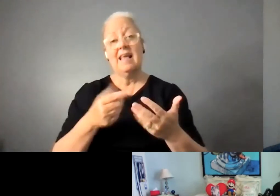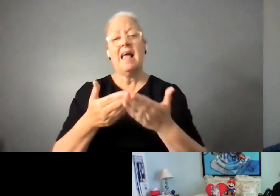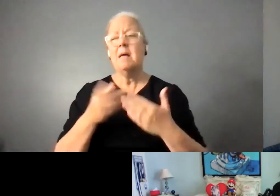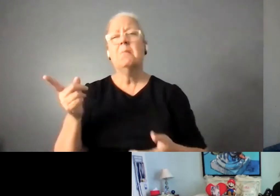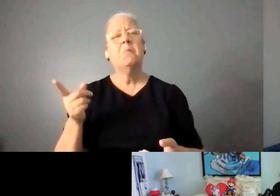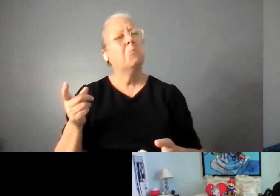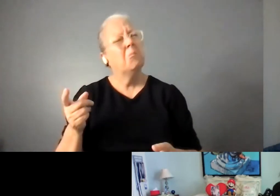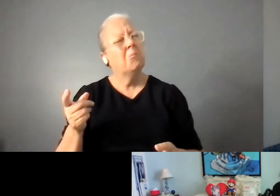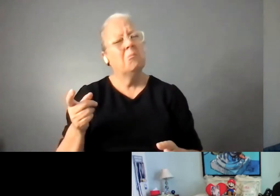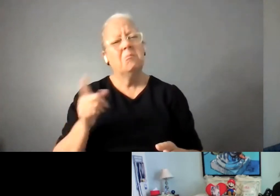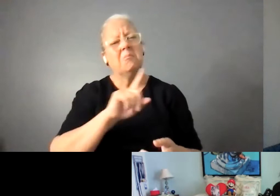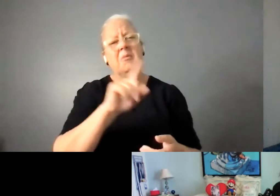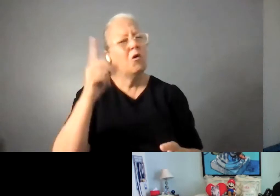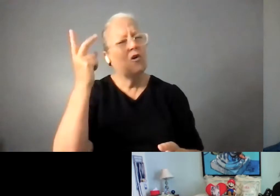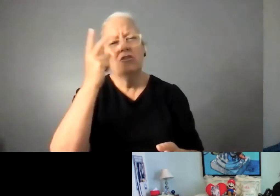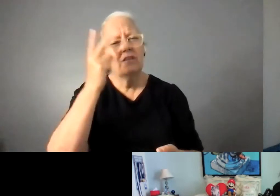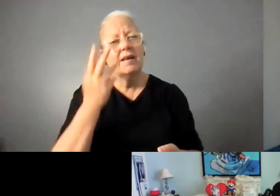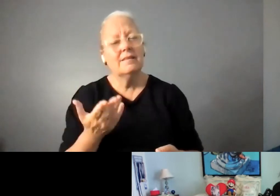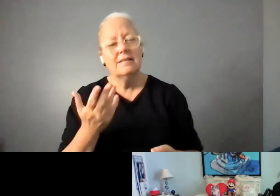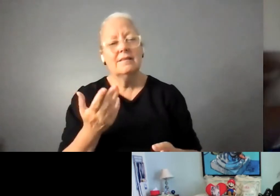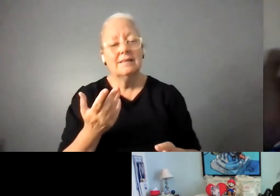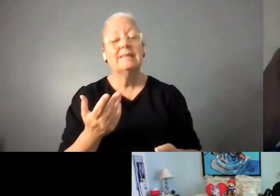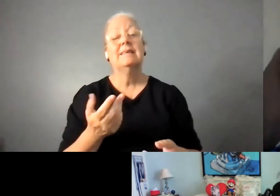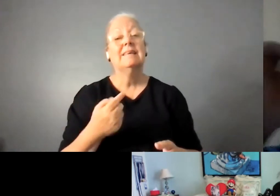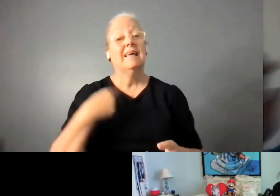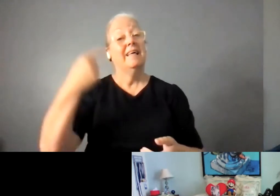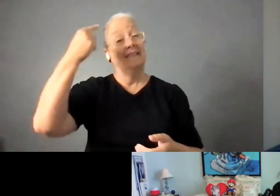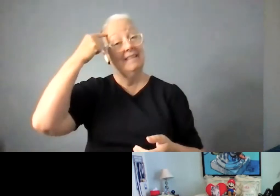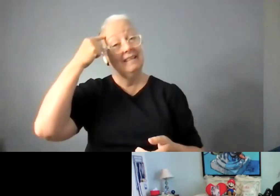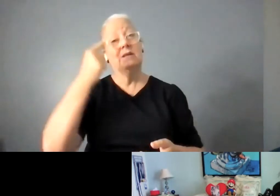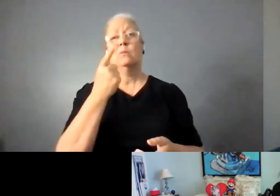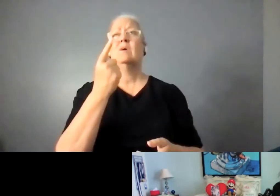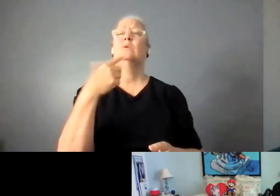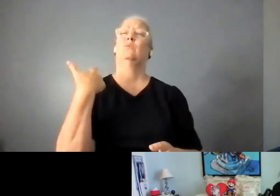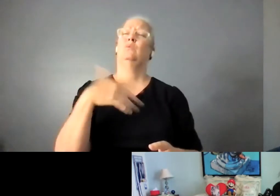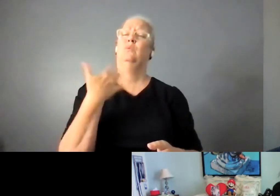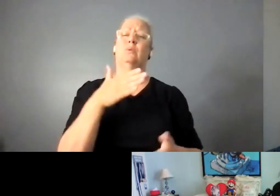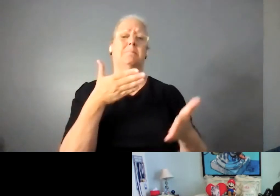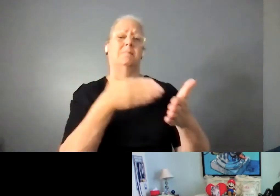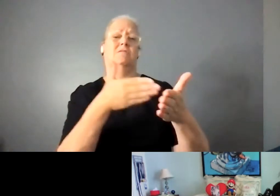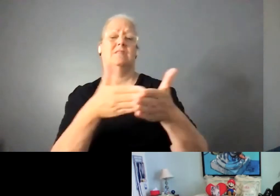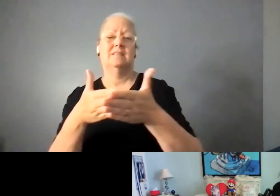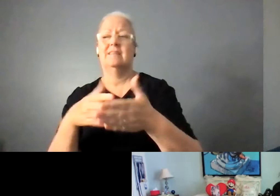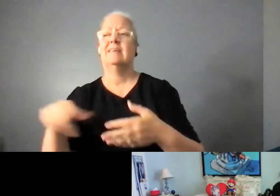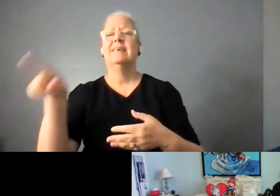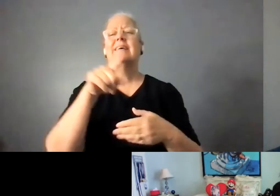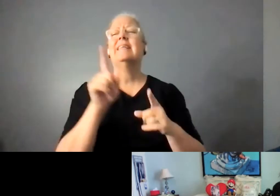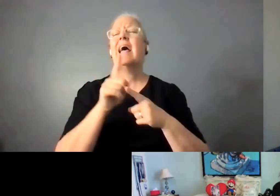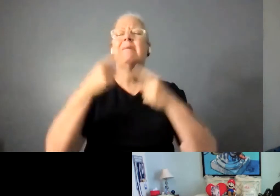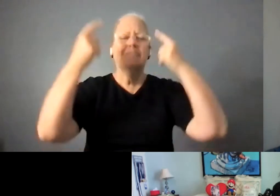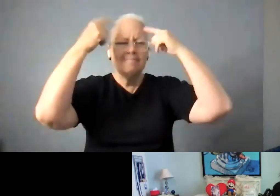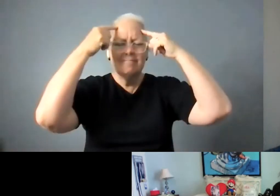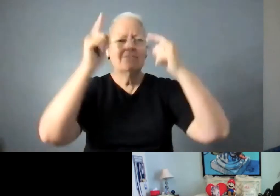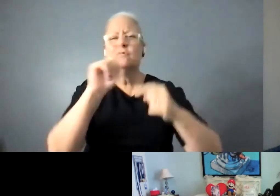wanted. So I think one of the main barriers is that there is ignorance, certain ignorance amongst